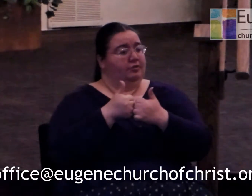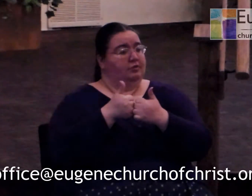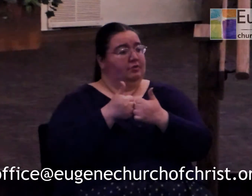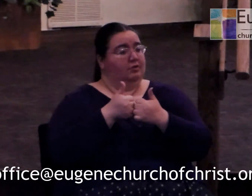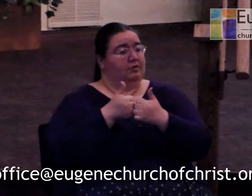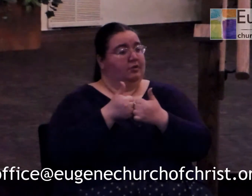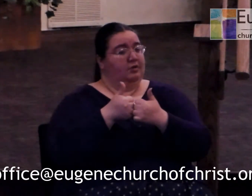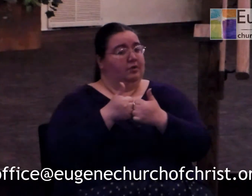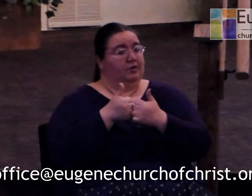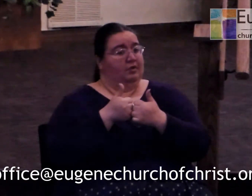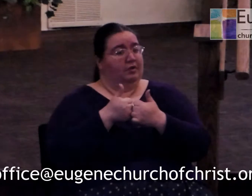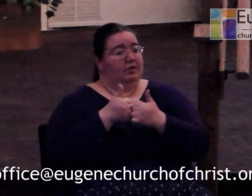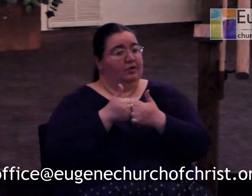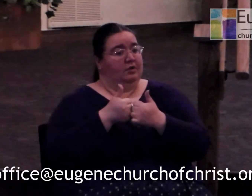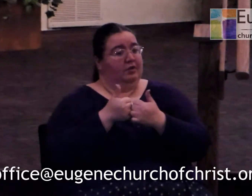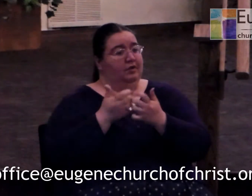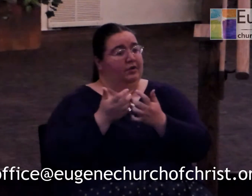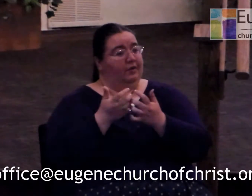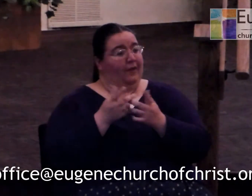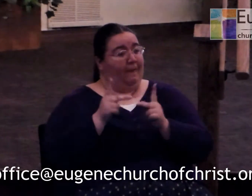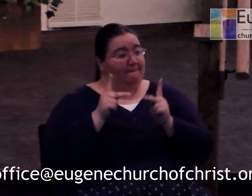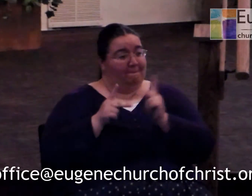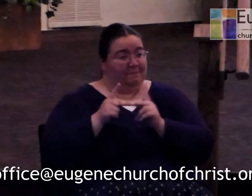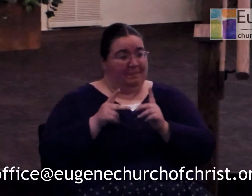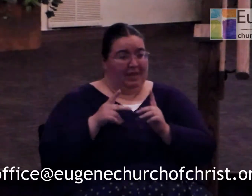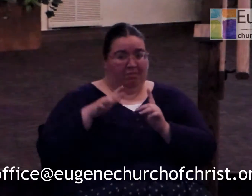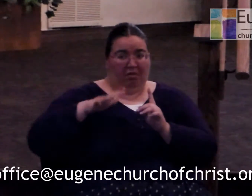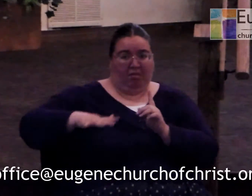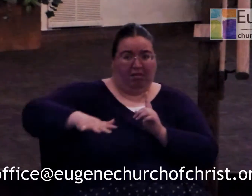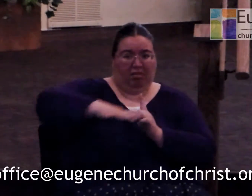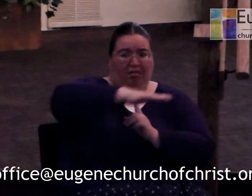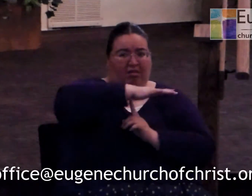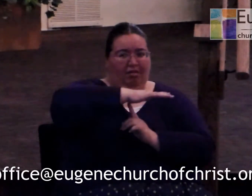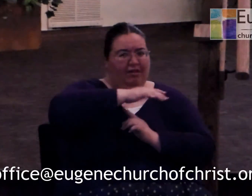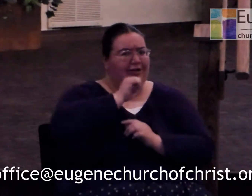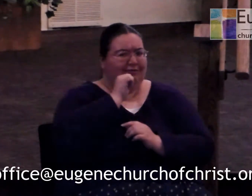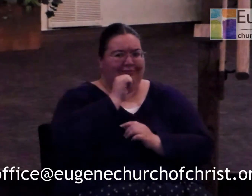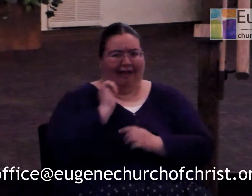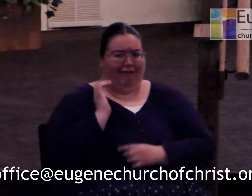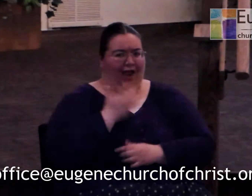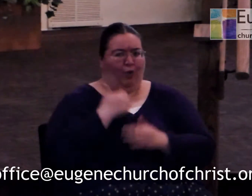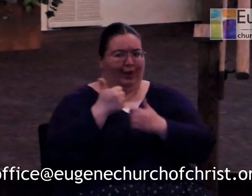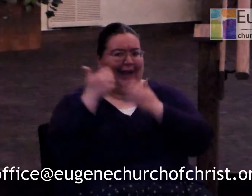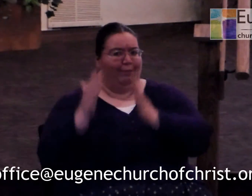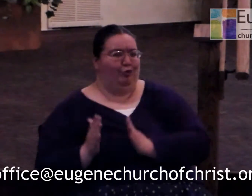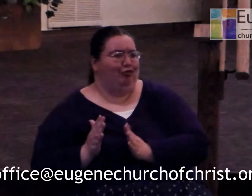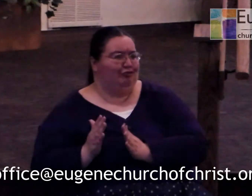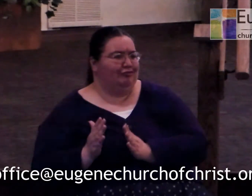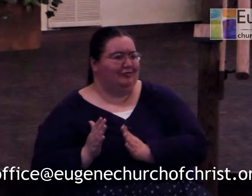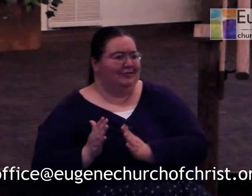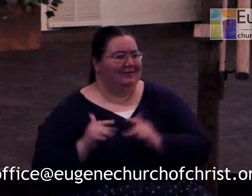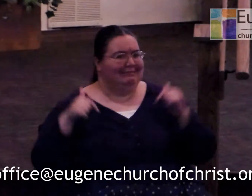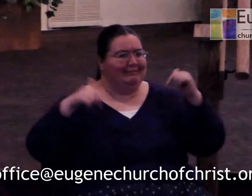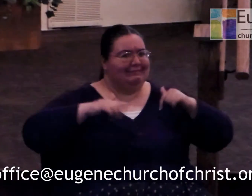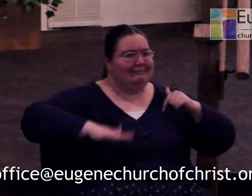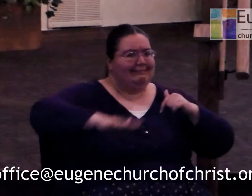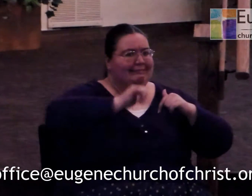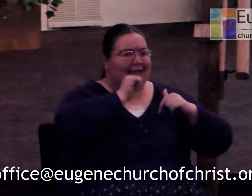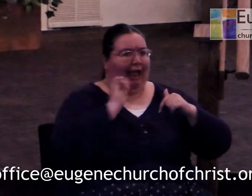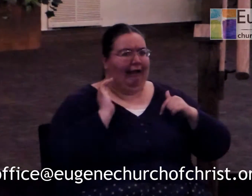guys don't spend all your time here. And so they're really not your neighbors. This is not necessarily your Jerusalem. Now, I hope that we can do things as